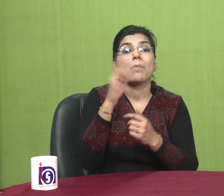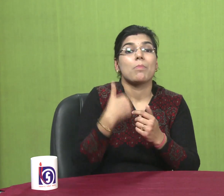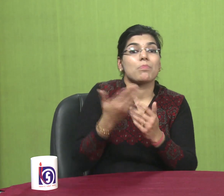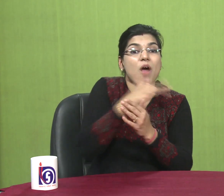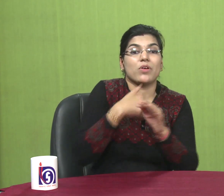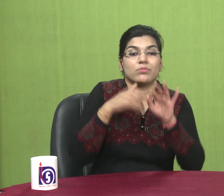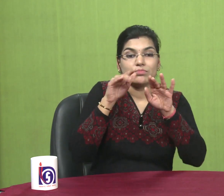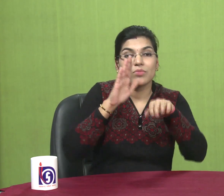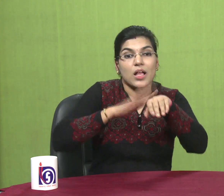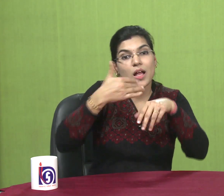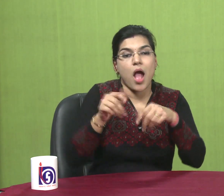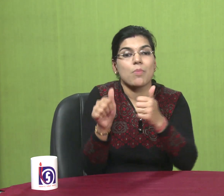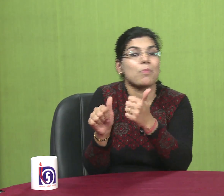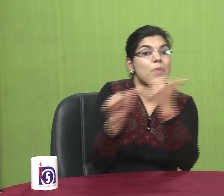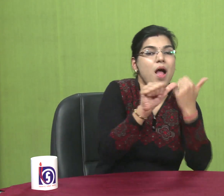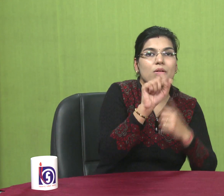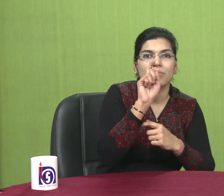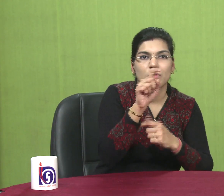bar from which you can go forward and back.